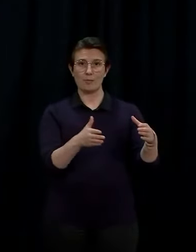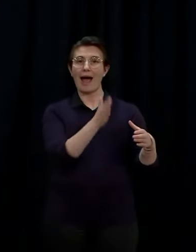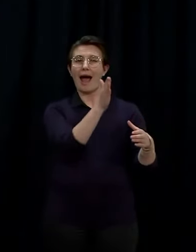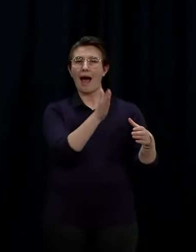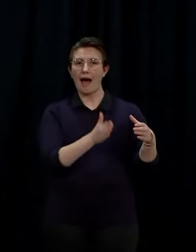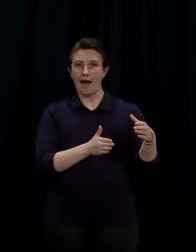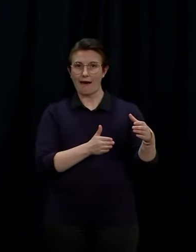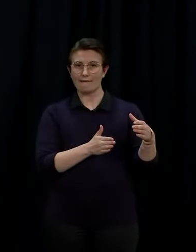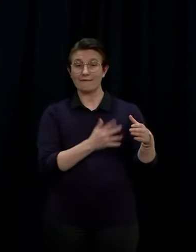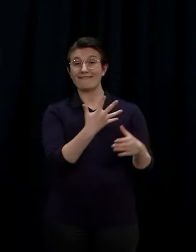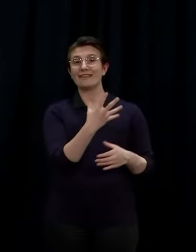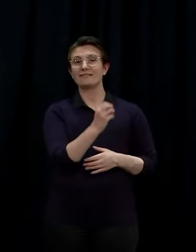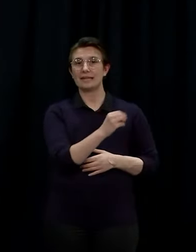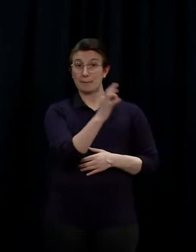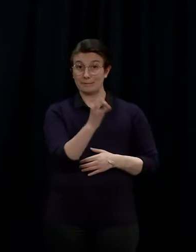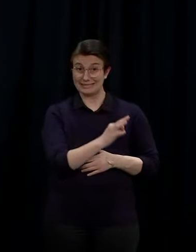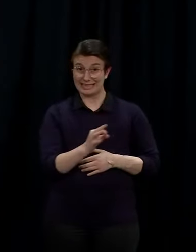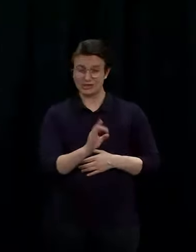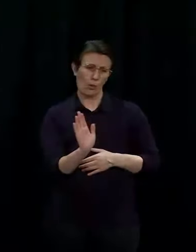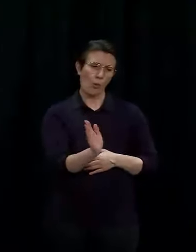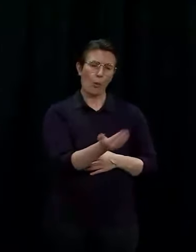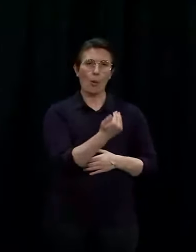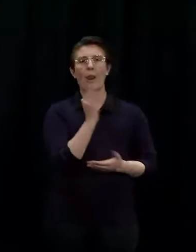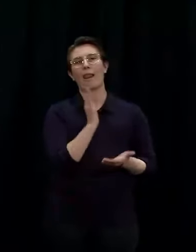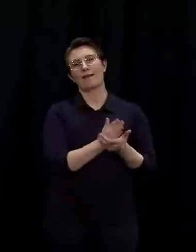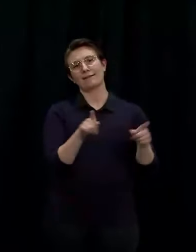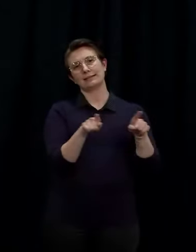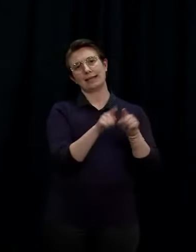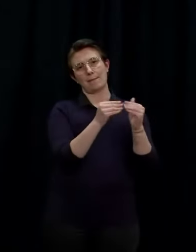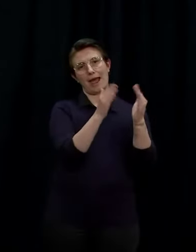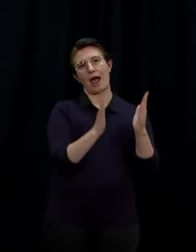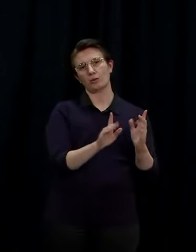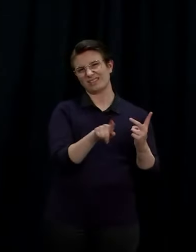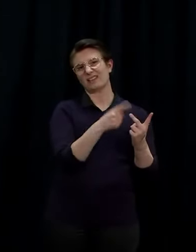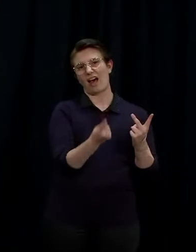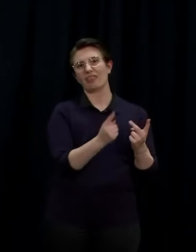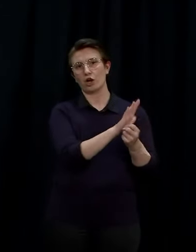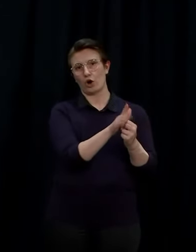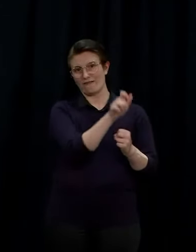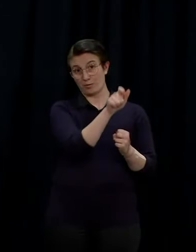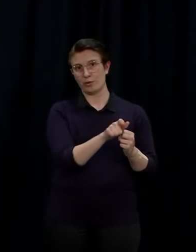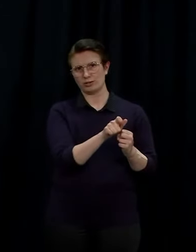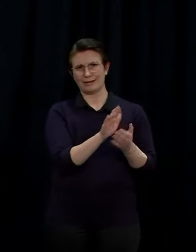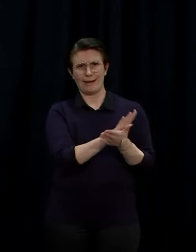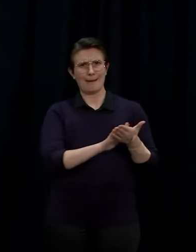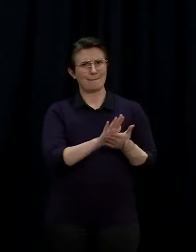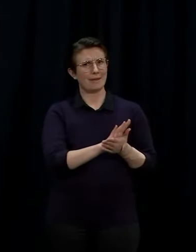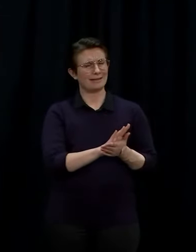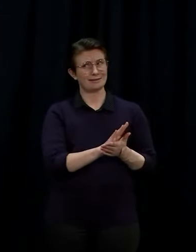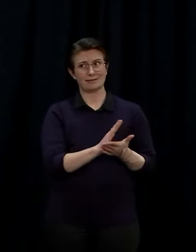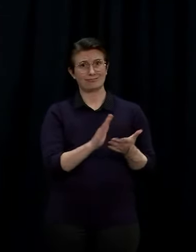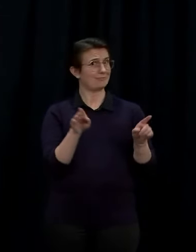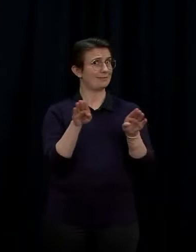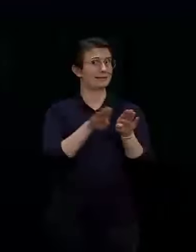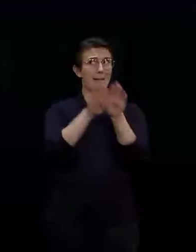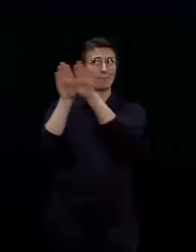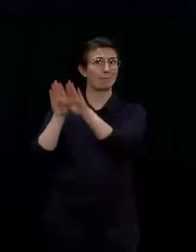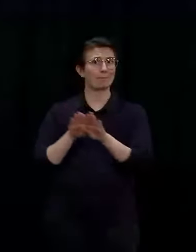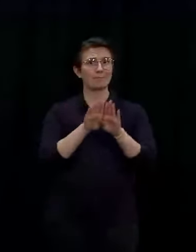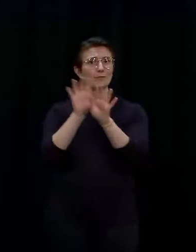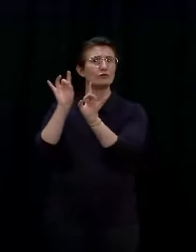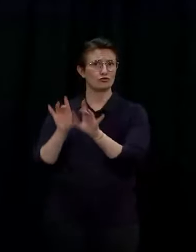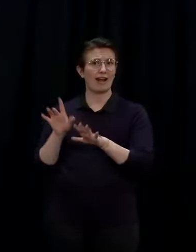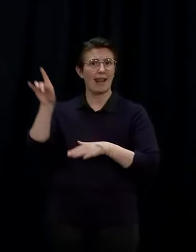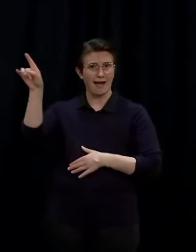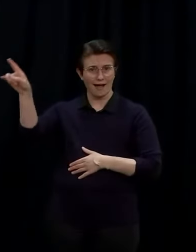household members are almost universally becoming infected with COVID-19. That means you can expect